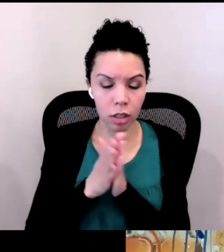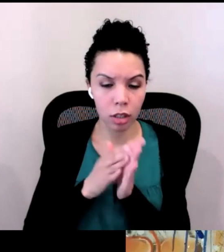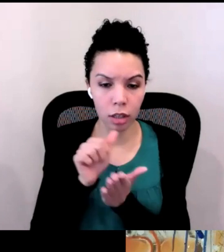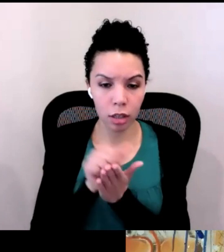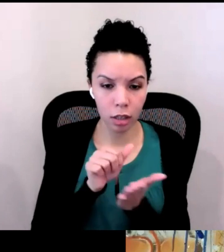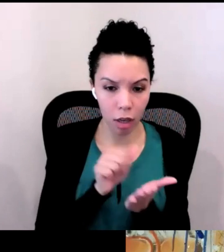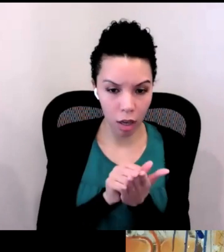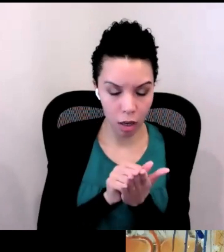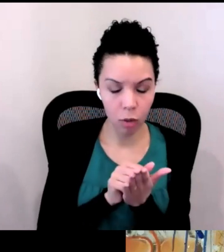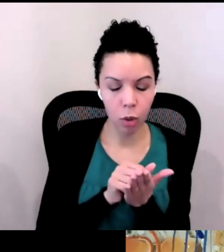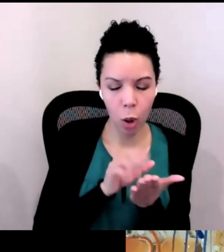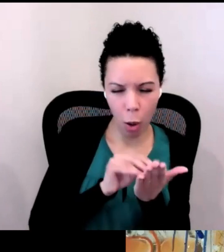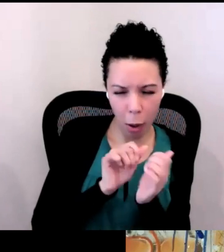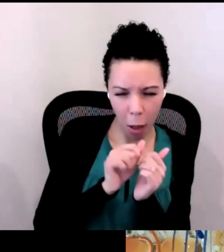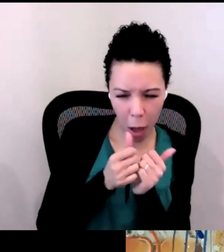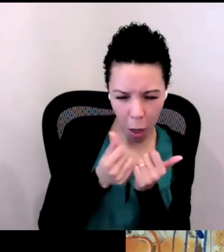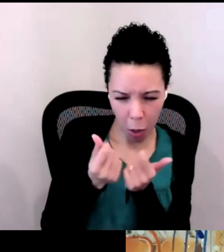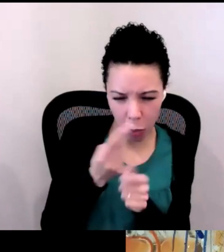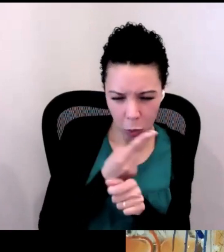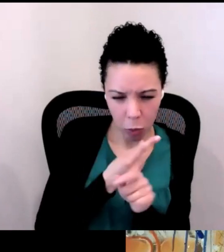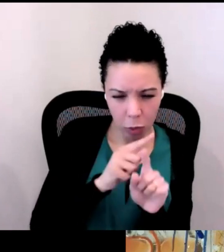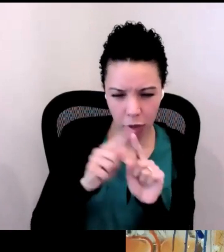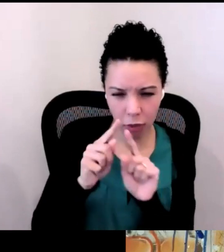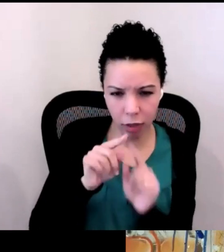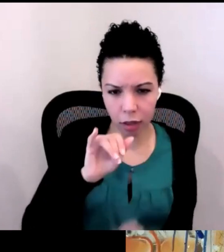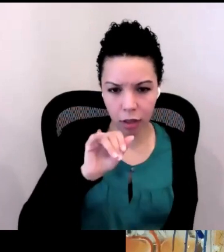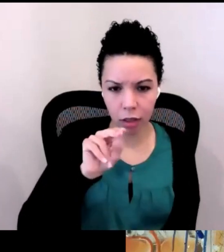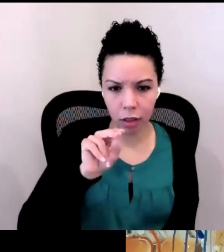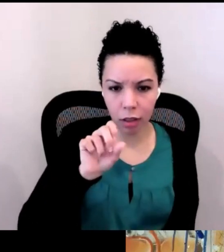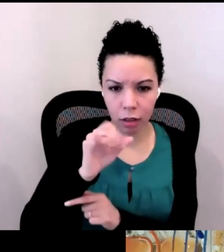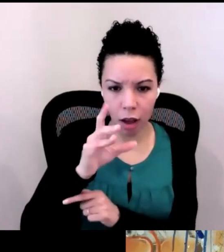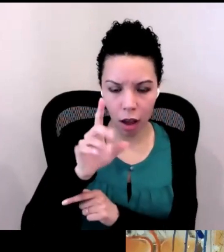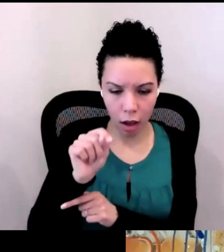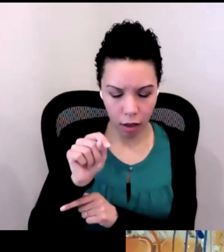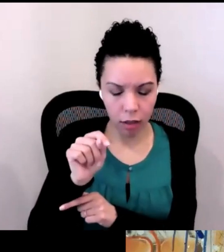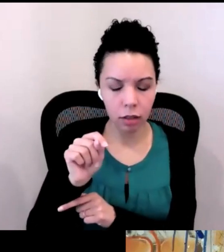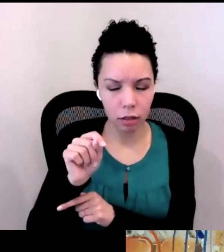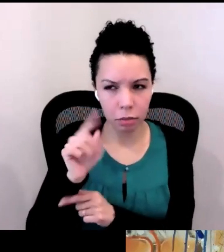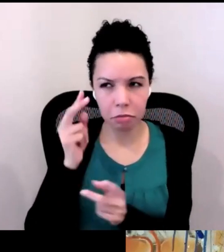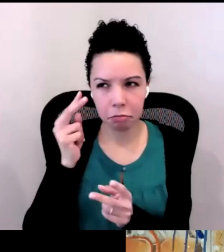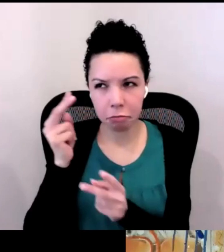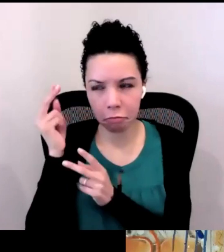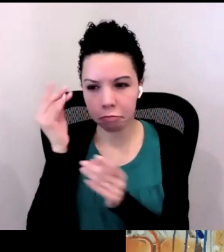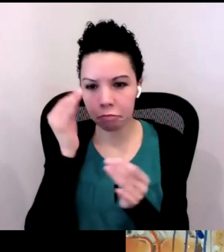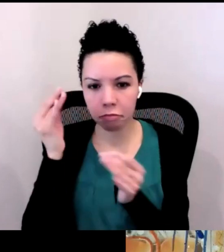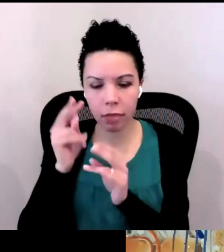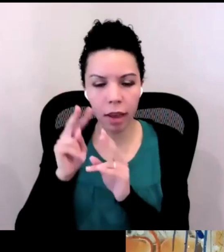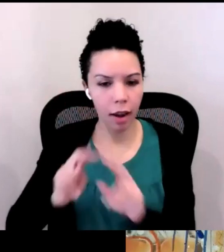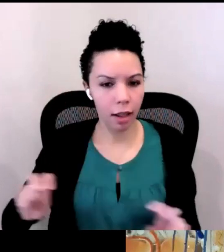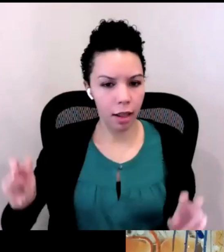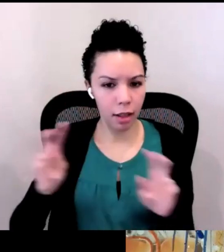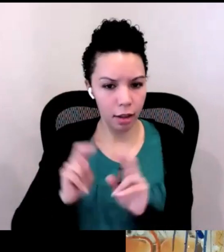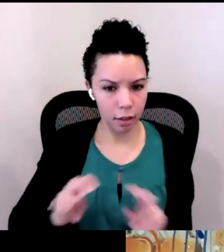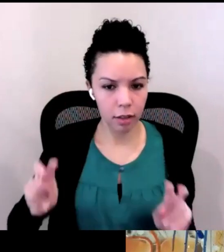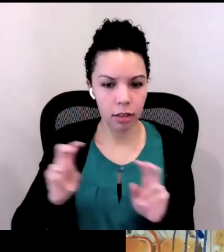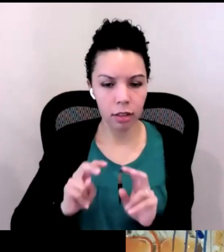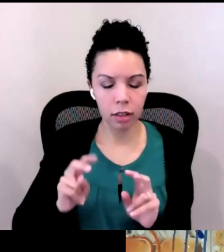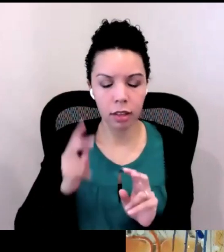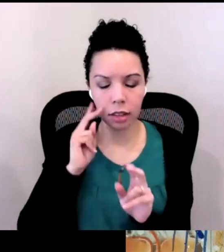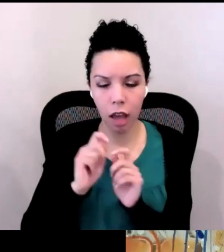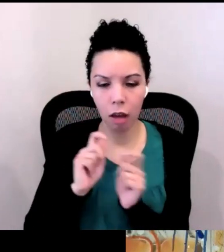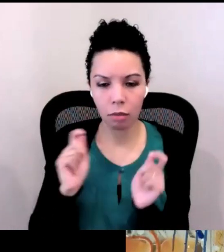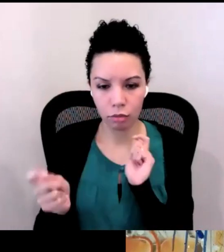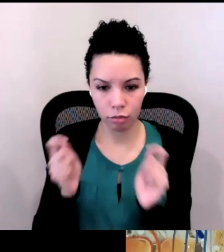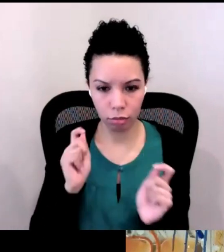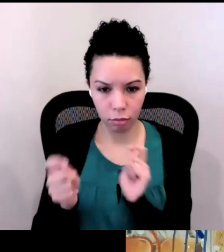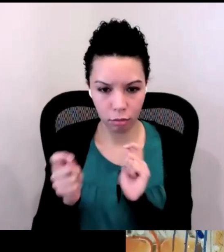and start learning what these insights mean, and reflect on your analytics and see what you can be doing to make changes, because that becomes